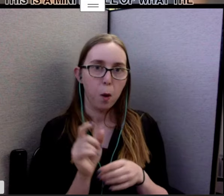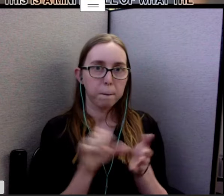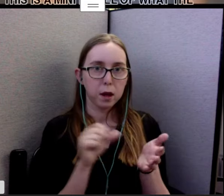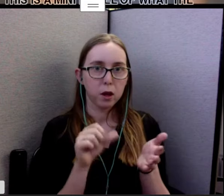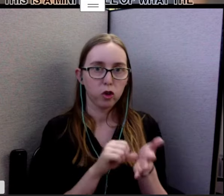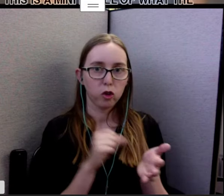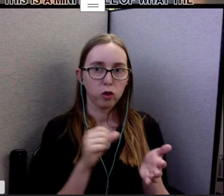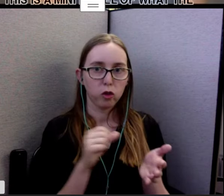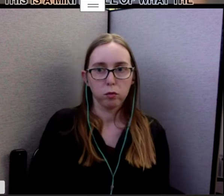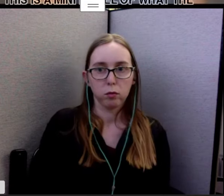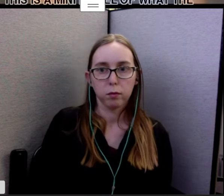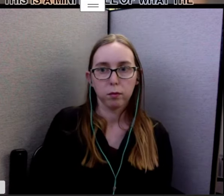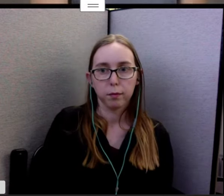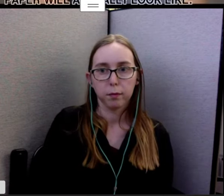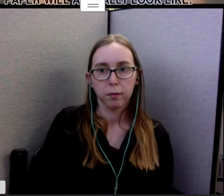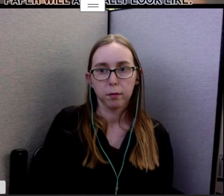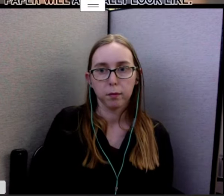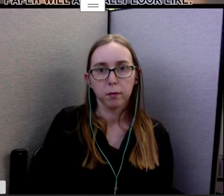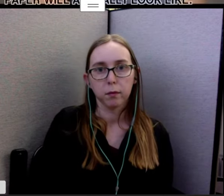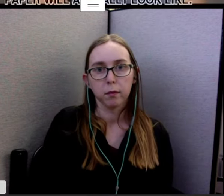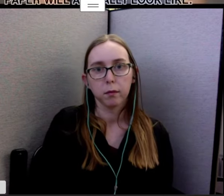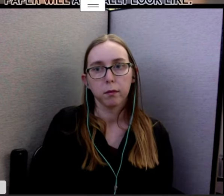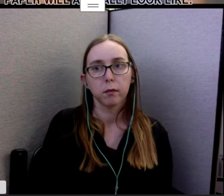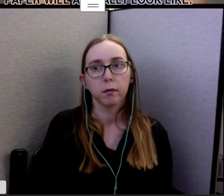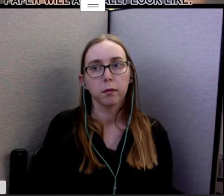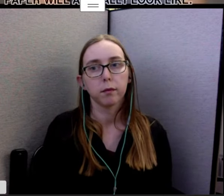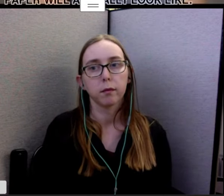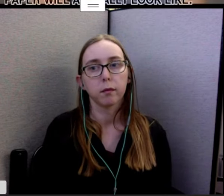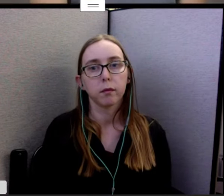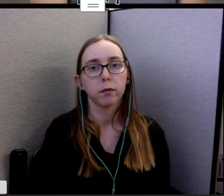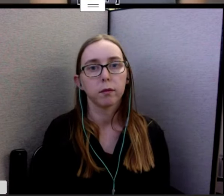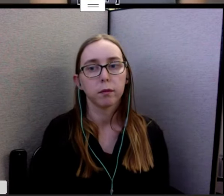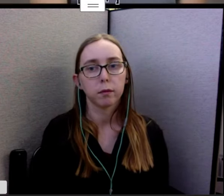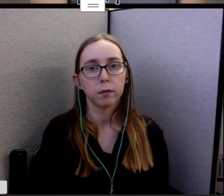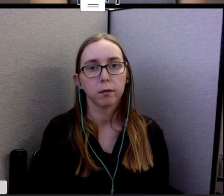This is a mini model of what the paper will actually look like.